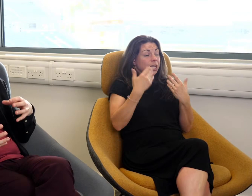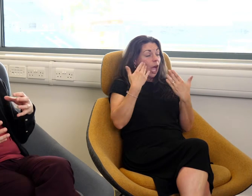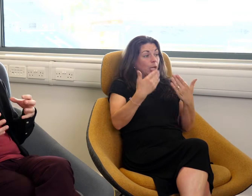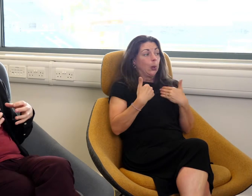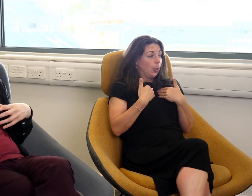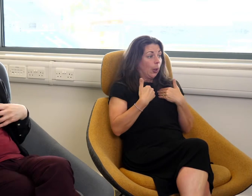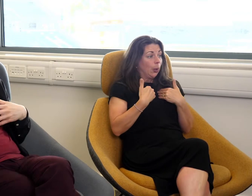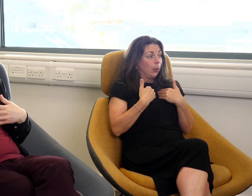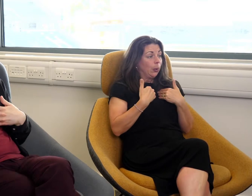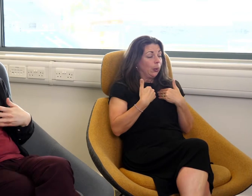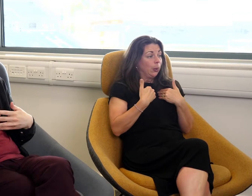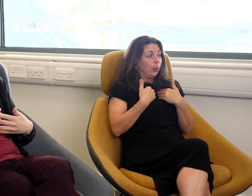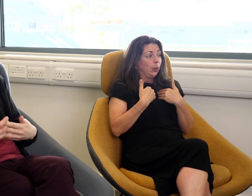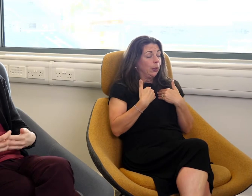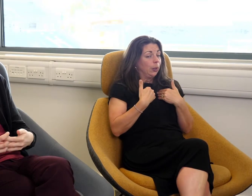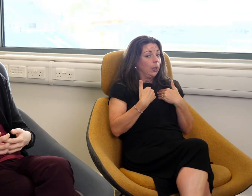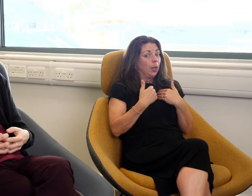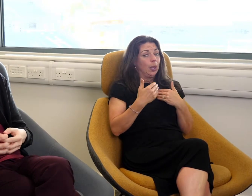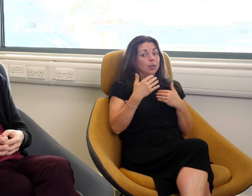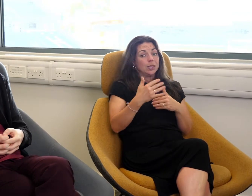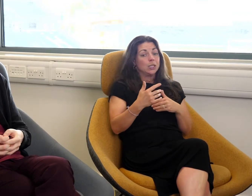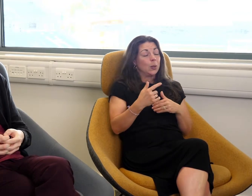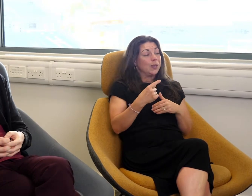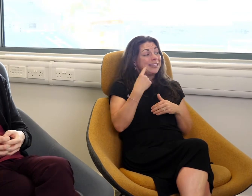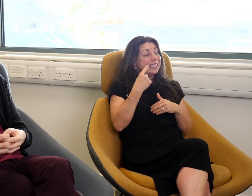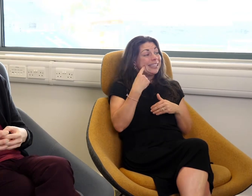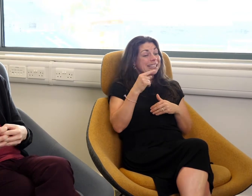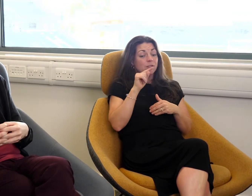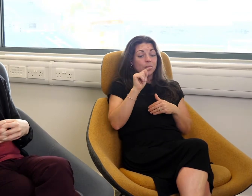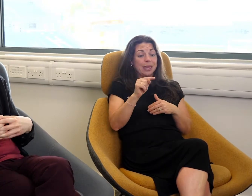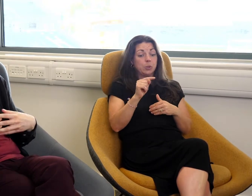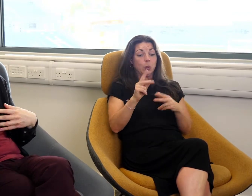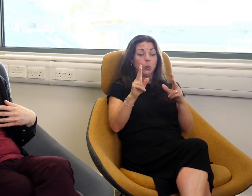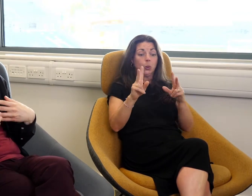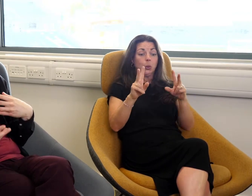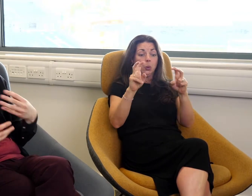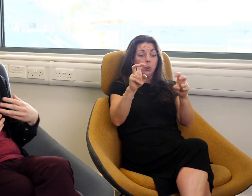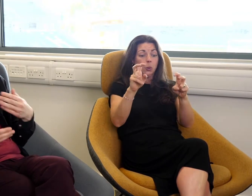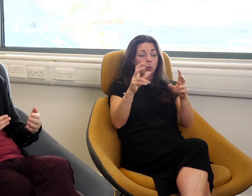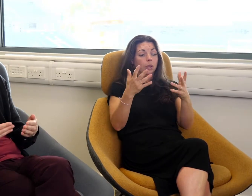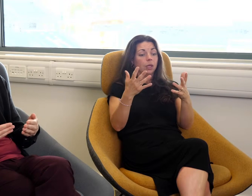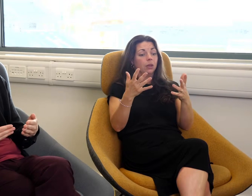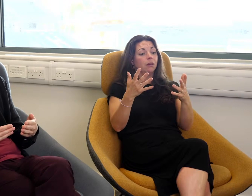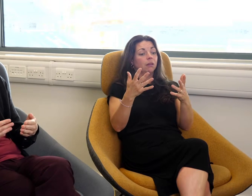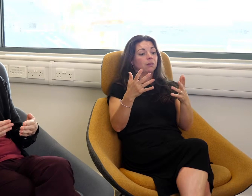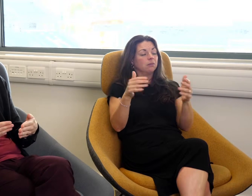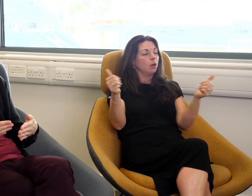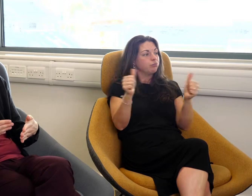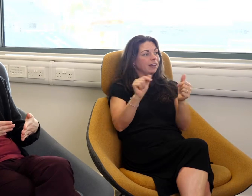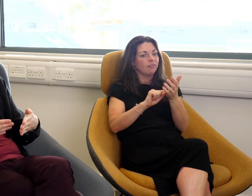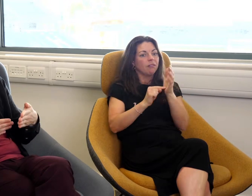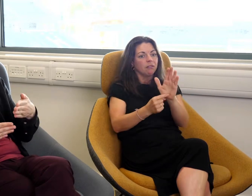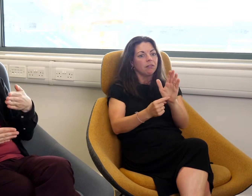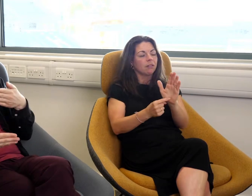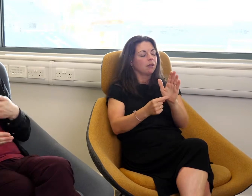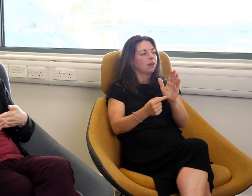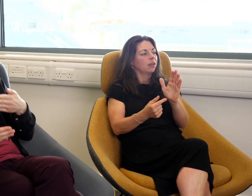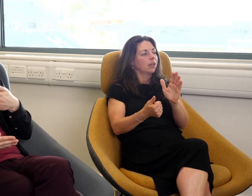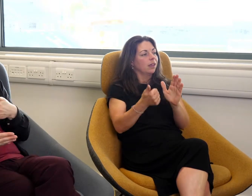people who put forward easy answers that don't really work to get those across, rather than the kind of slightly more complicated